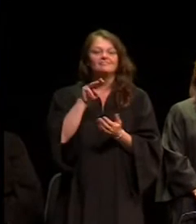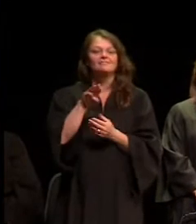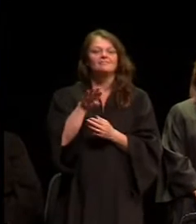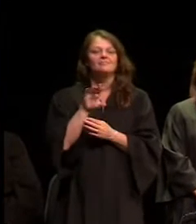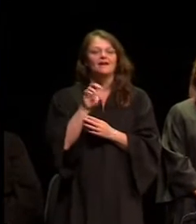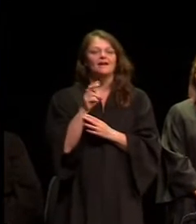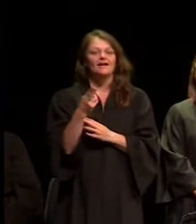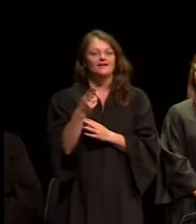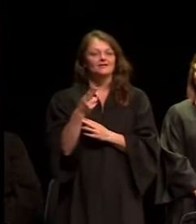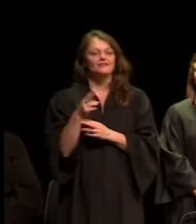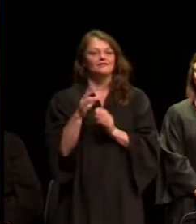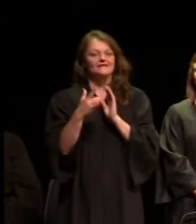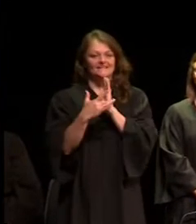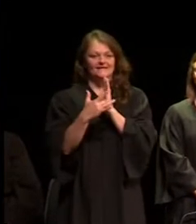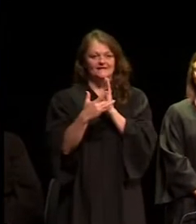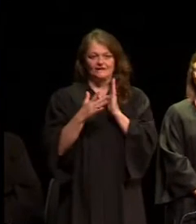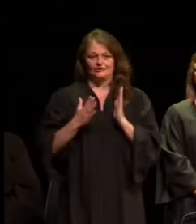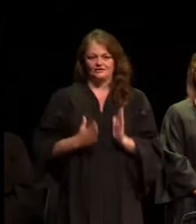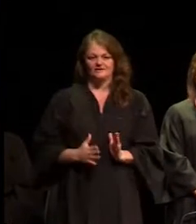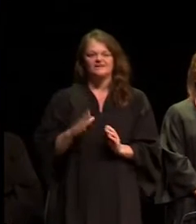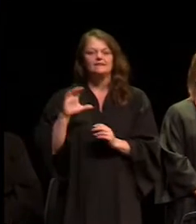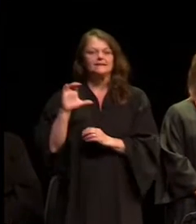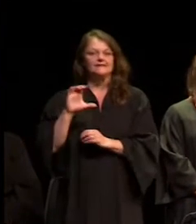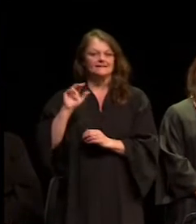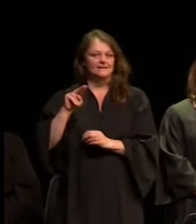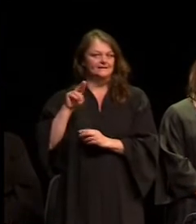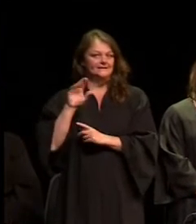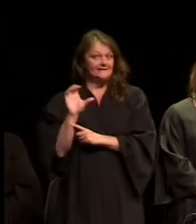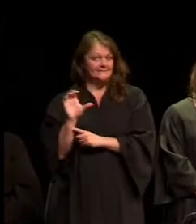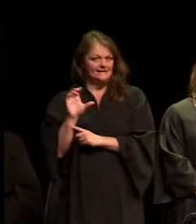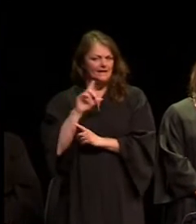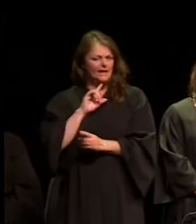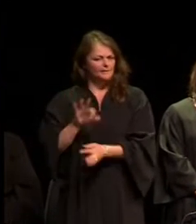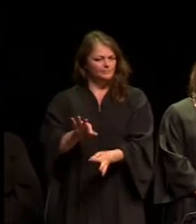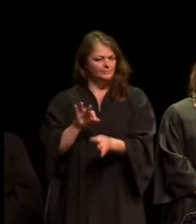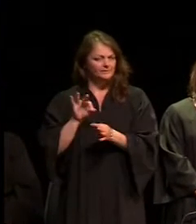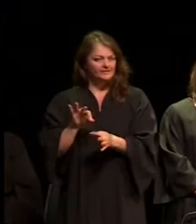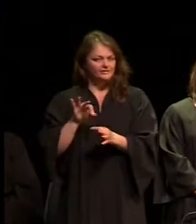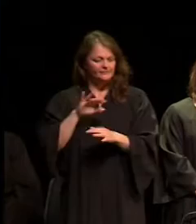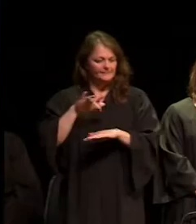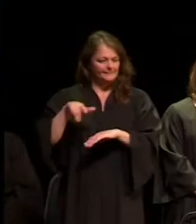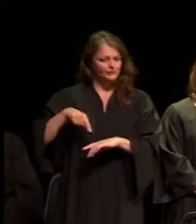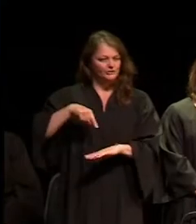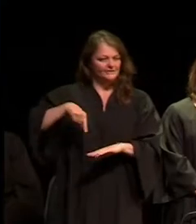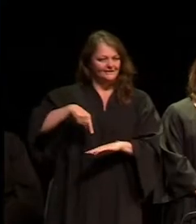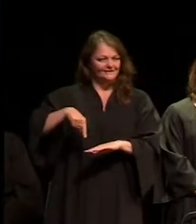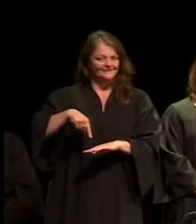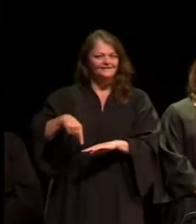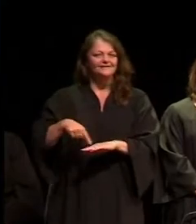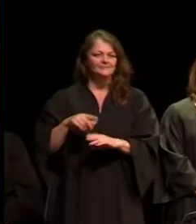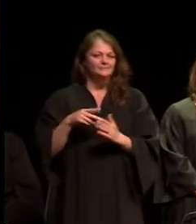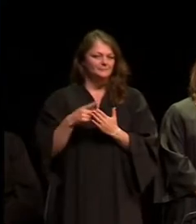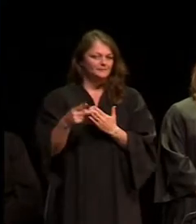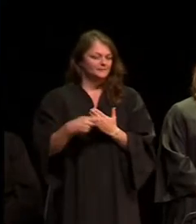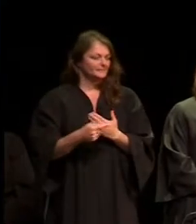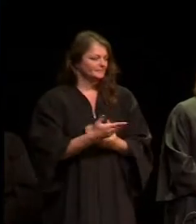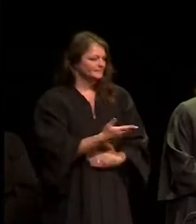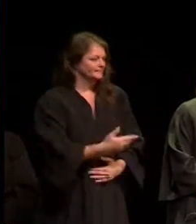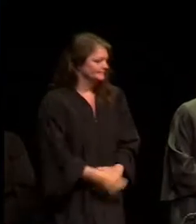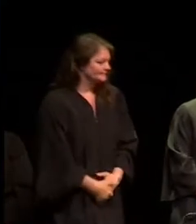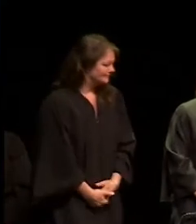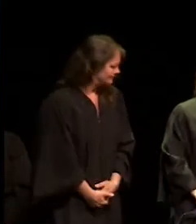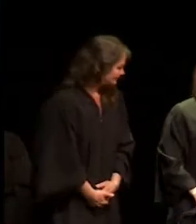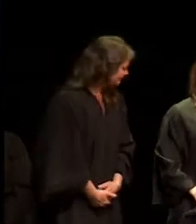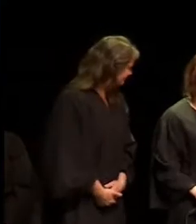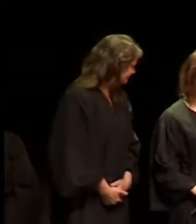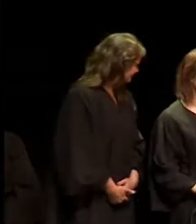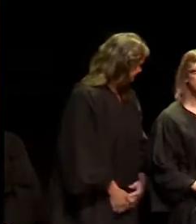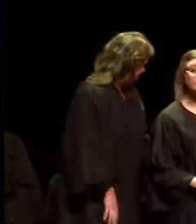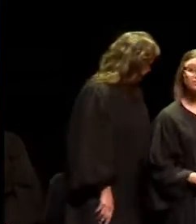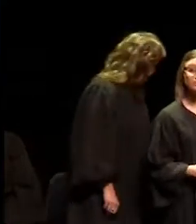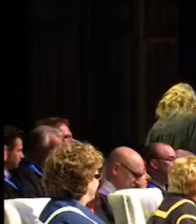Mechanical Technician CNC and Precision Machining. Kenny J. Abalos Batista.